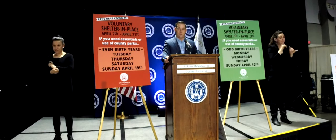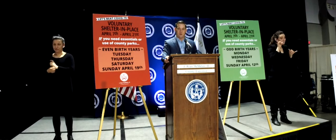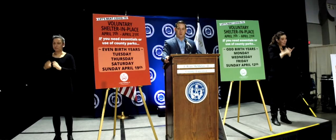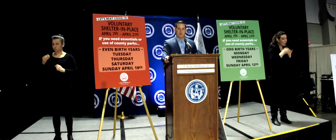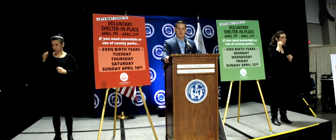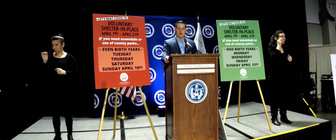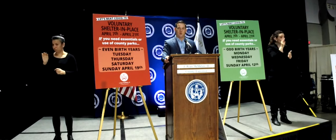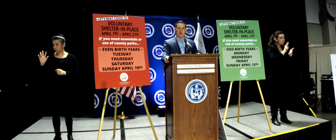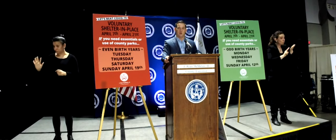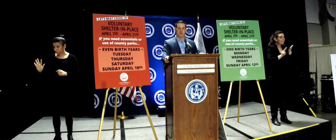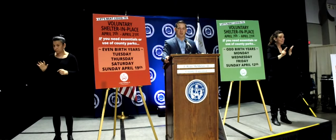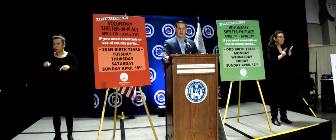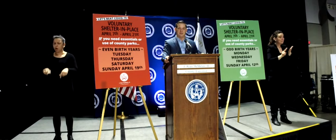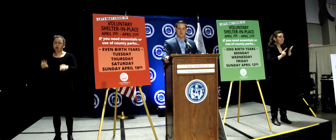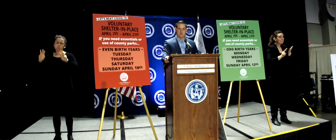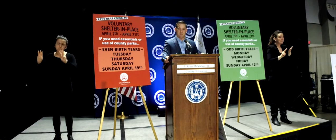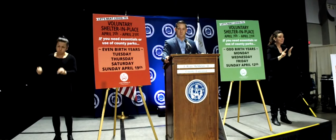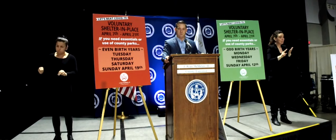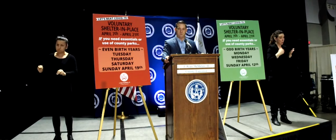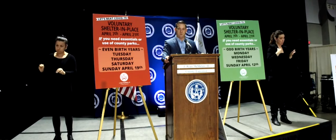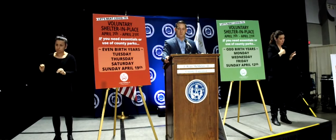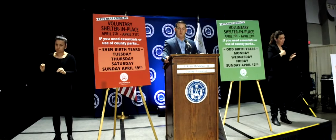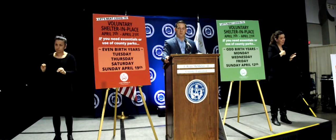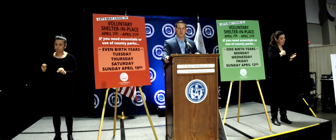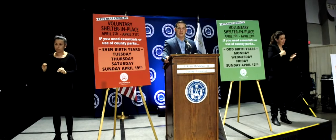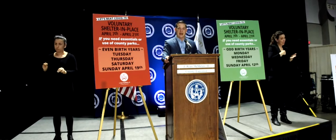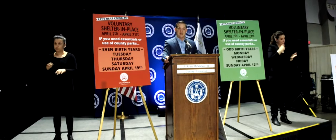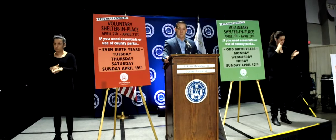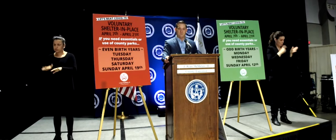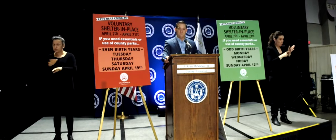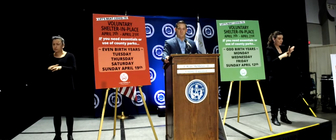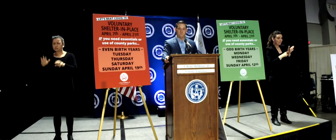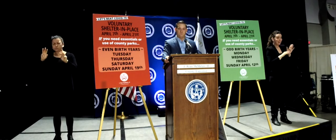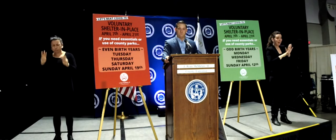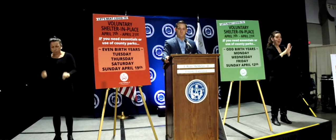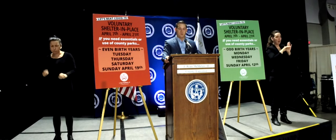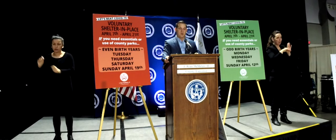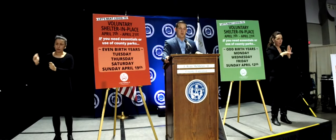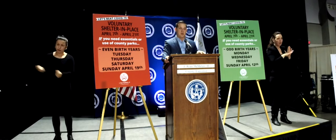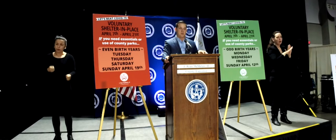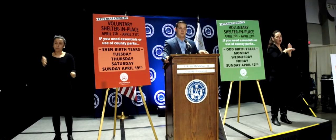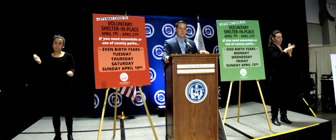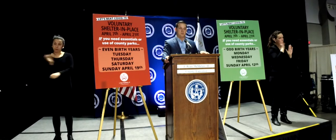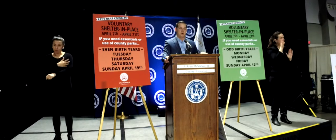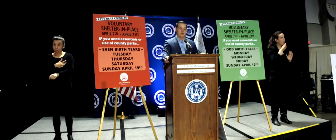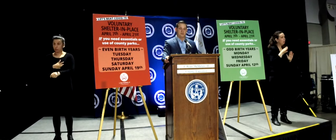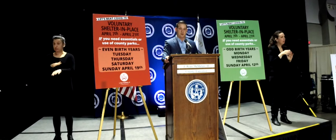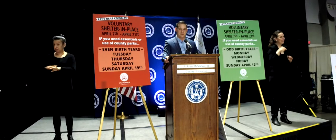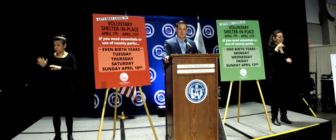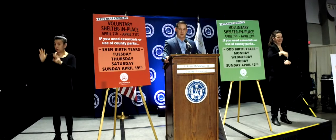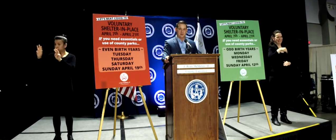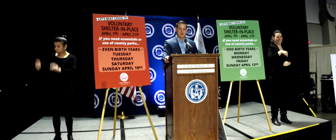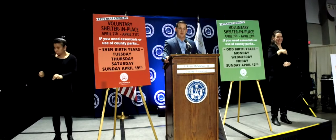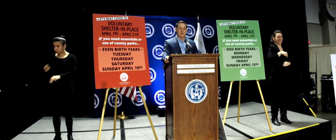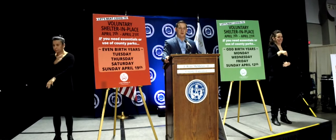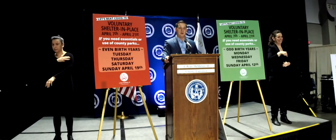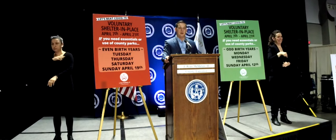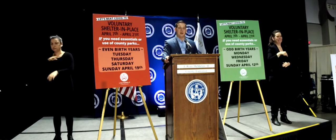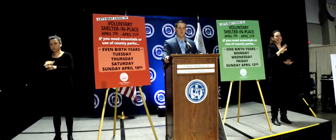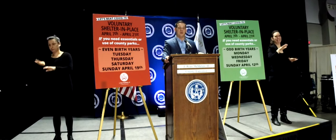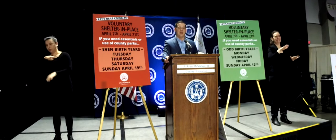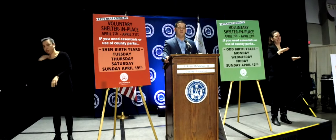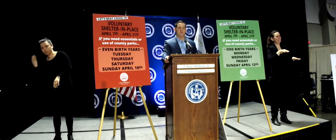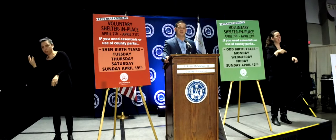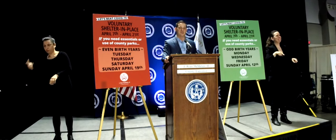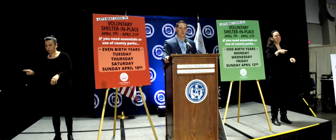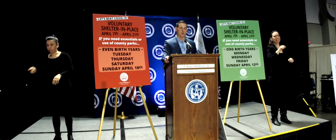bigger than a recreational activity. People are dying, and people are getting very sick,